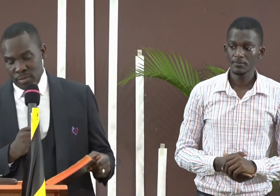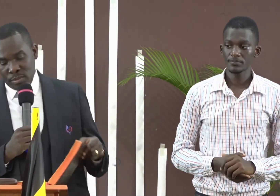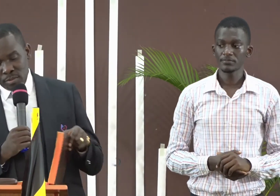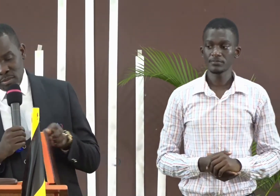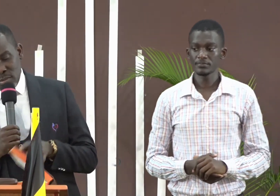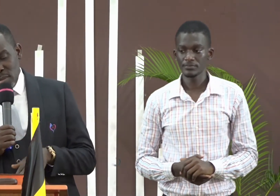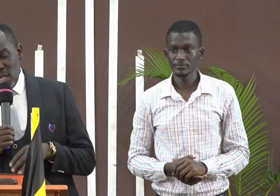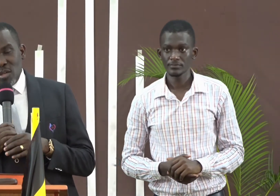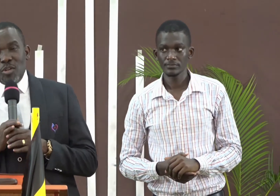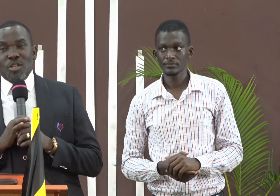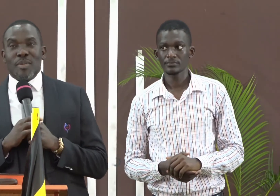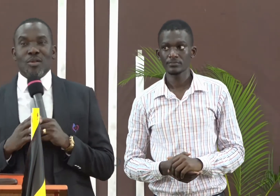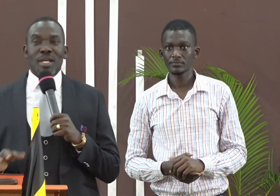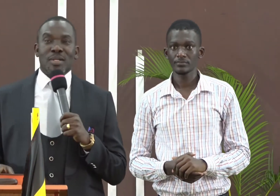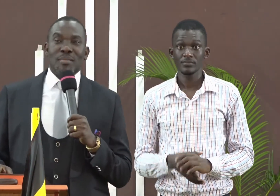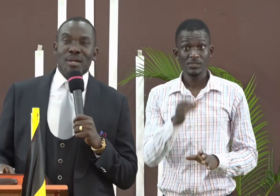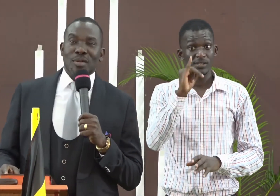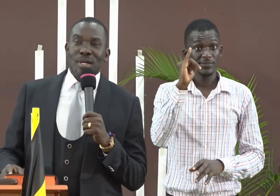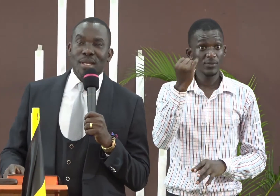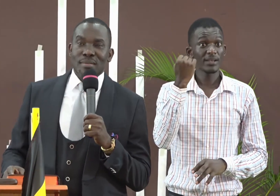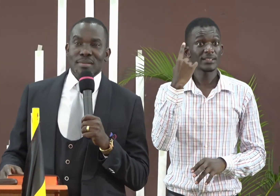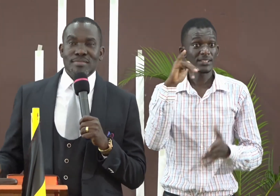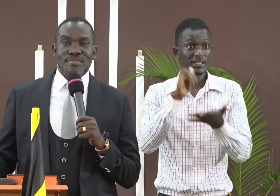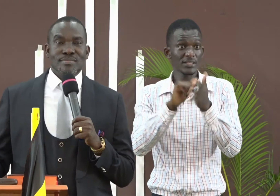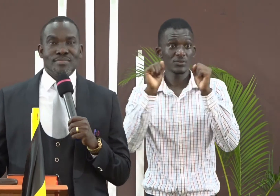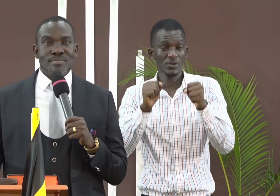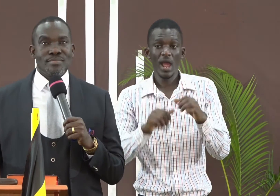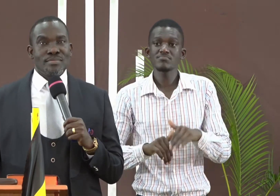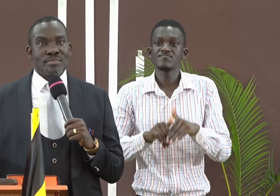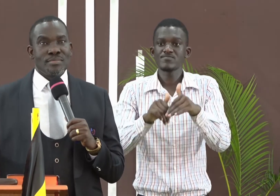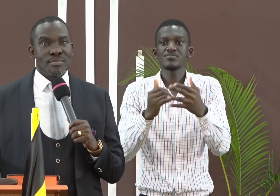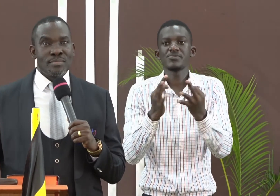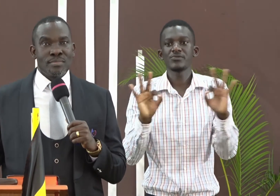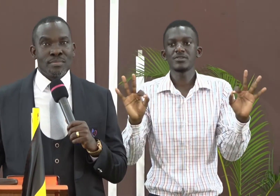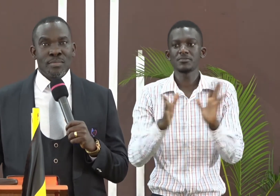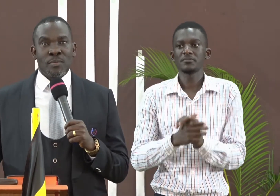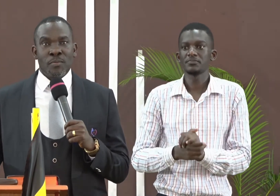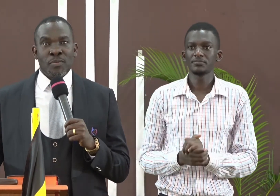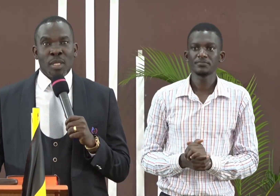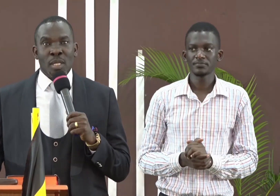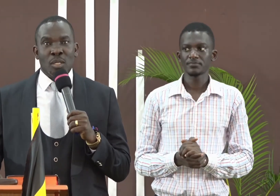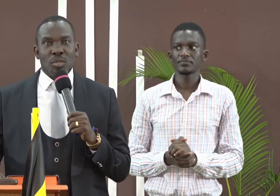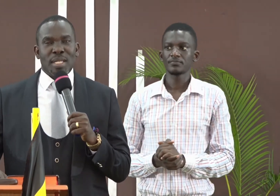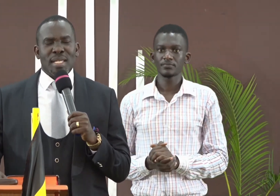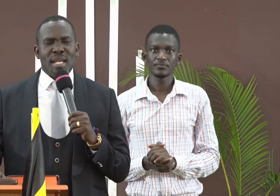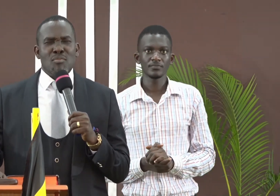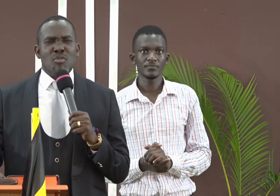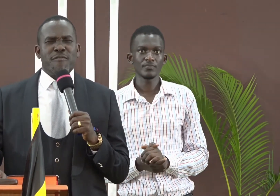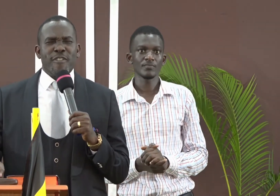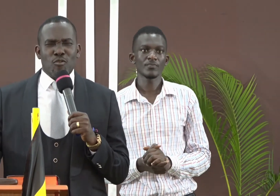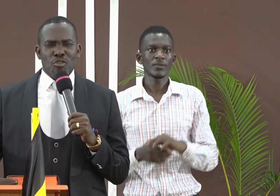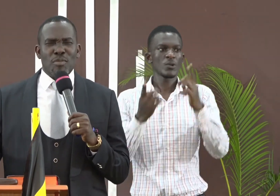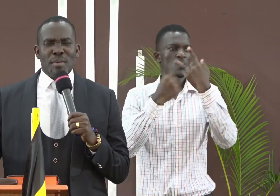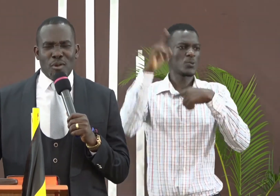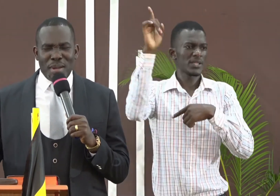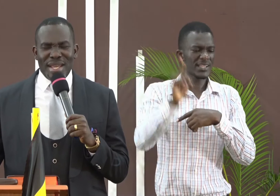him put on this. Ekyo bono okimanya ogenda kutambula ng'oli wa ddembe. If you know that you'll walk when you're free. Tusazaamu